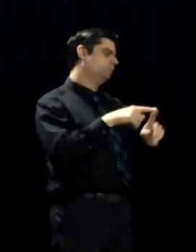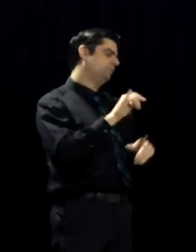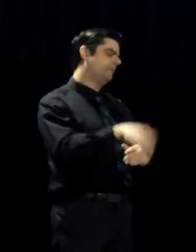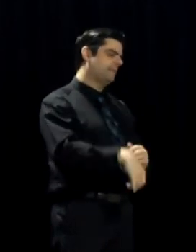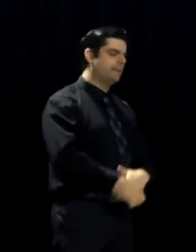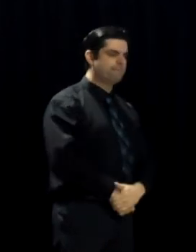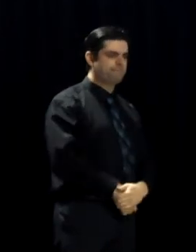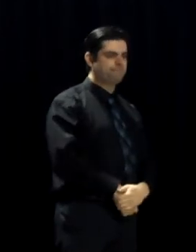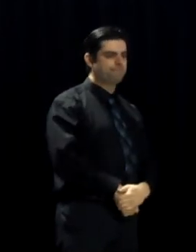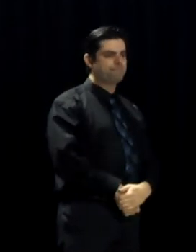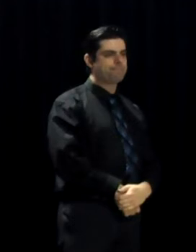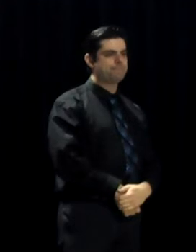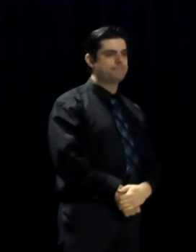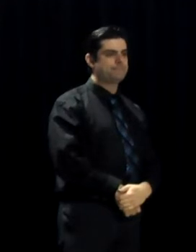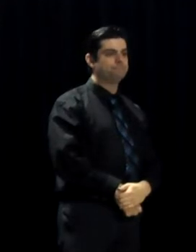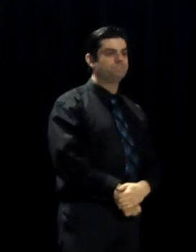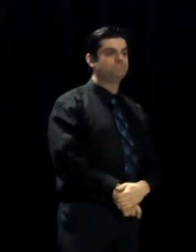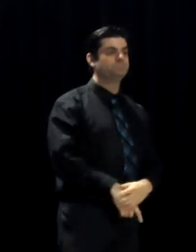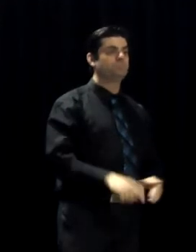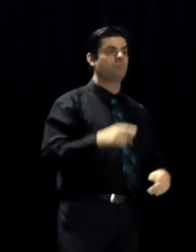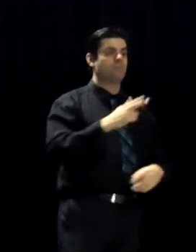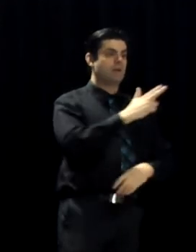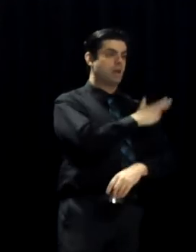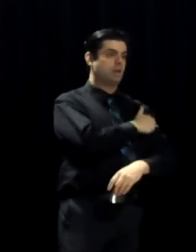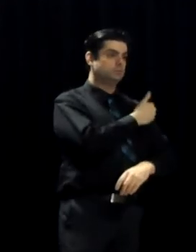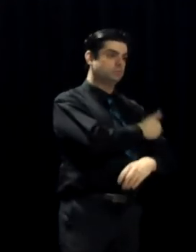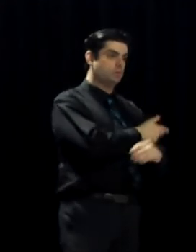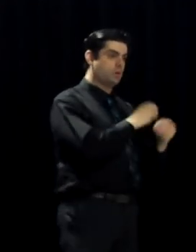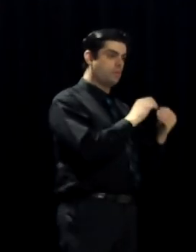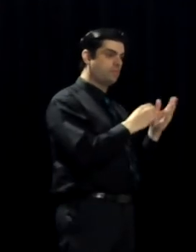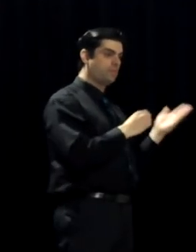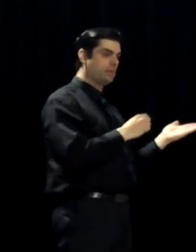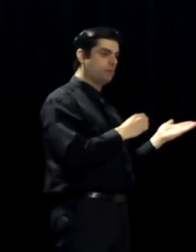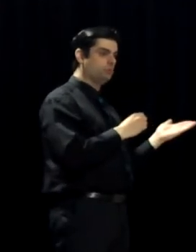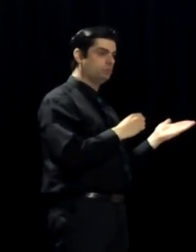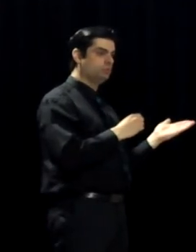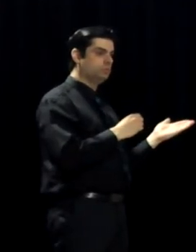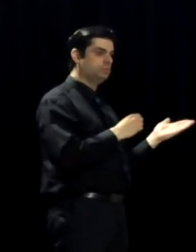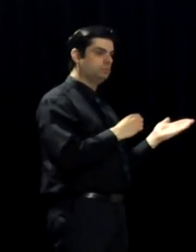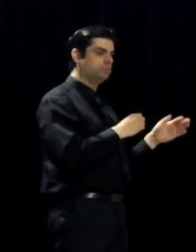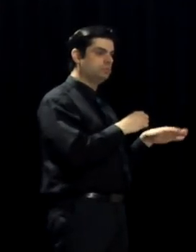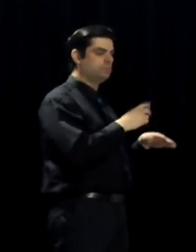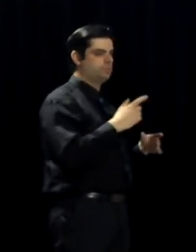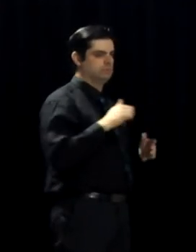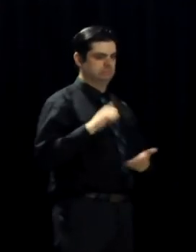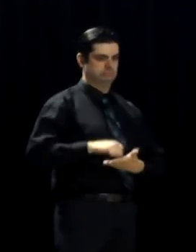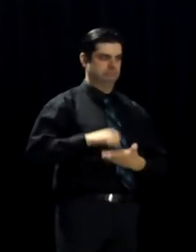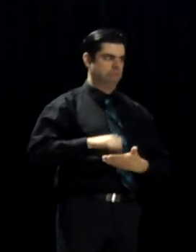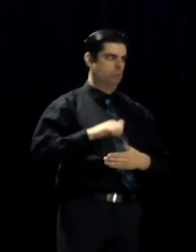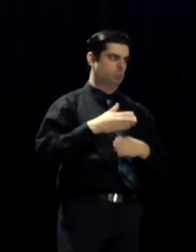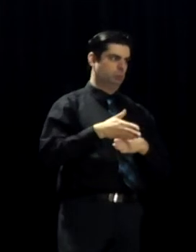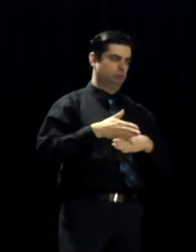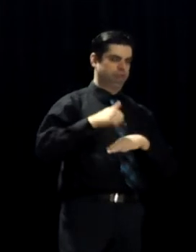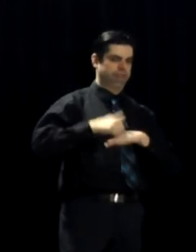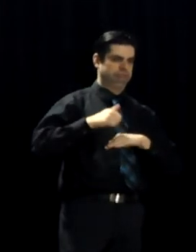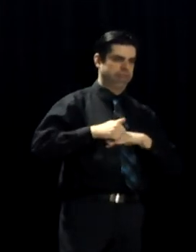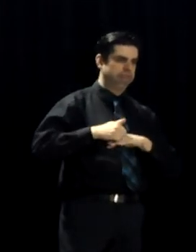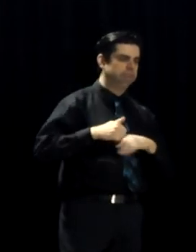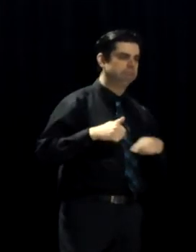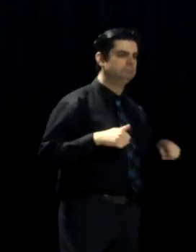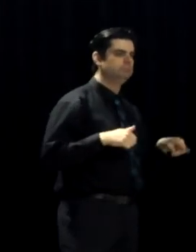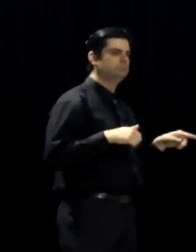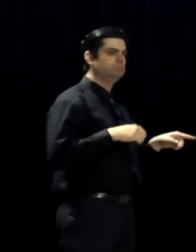Our hospital numbers, Terry, knock on wood, 79 minus 51's, it's a good